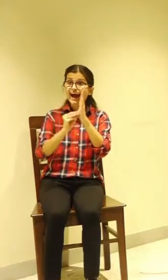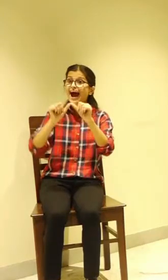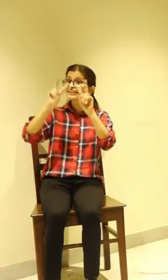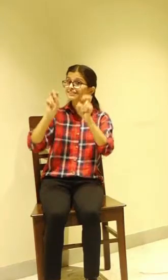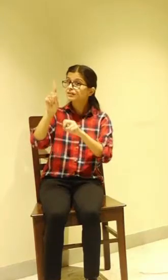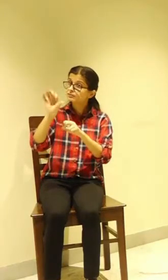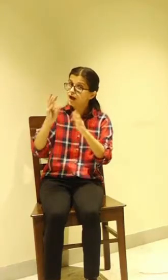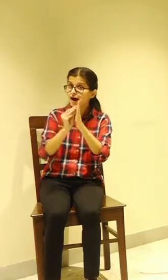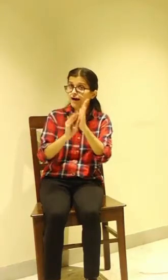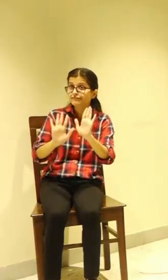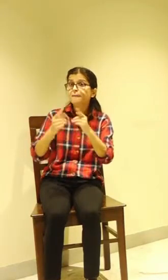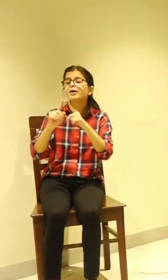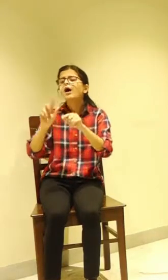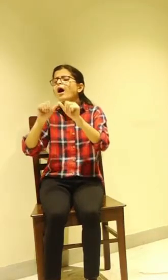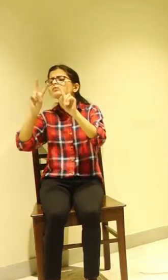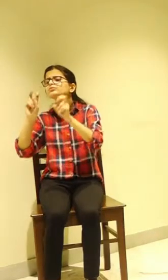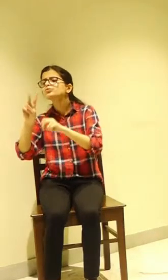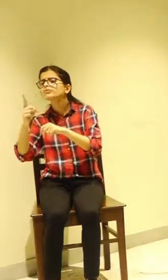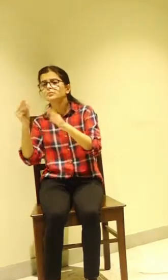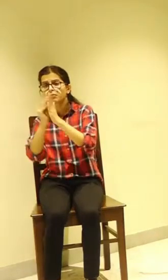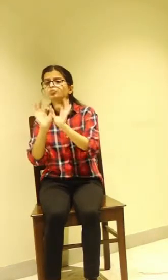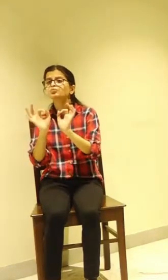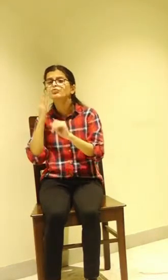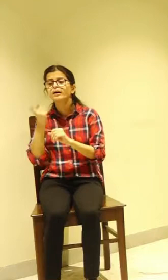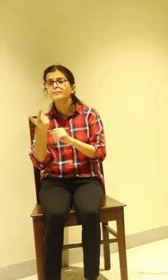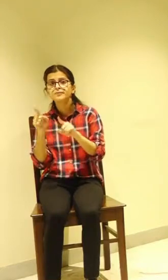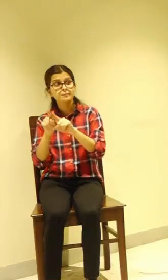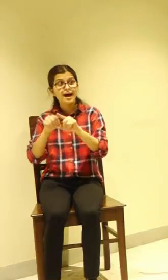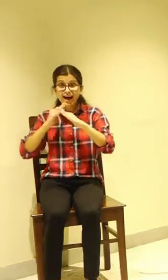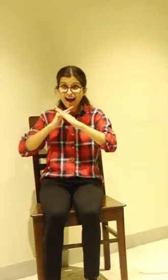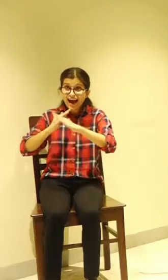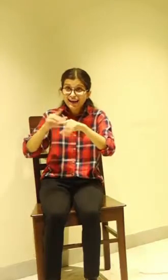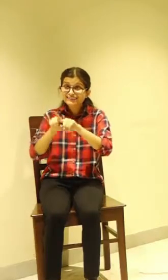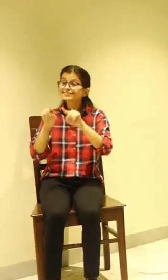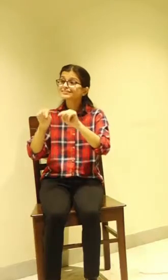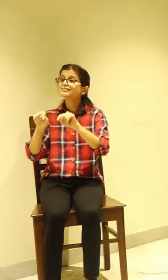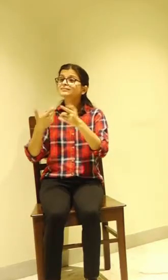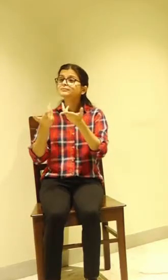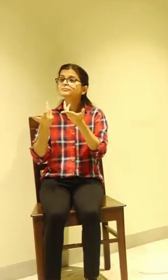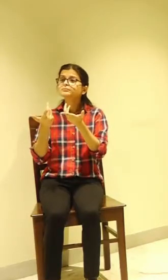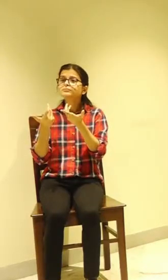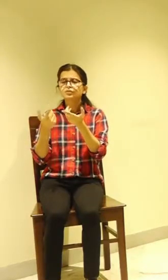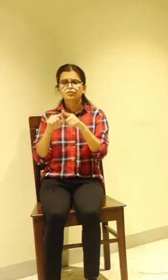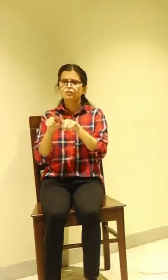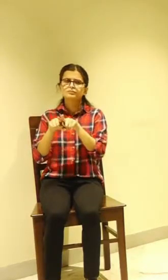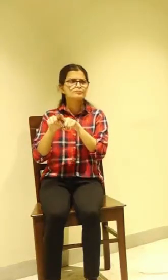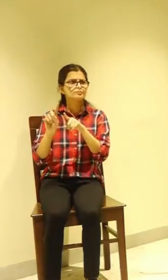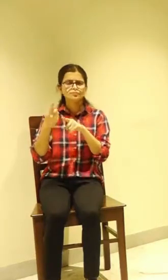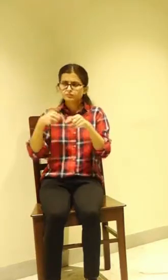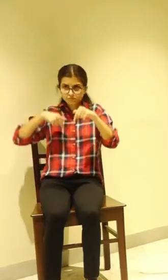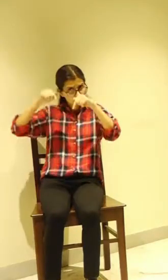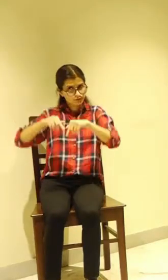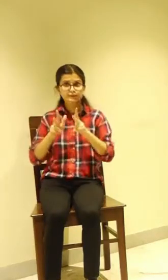You have accepted the principle of due process protection, which incidentally came in for the freedom of speech by the First Amendment, which is why